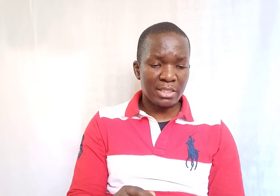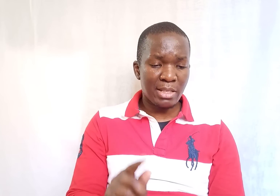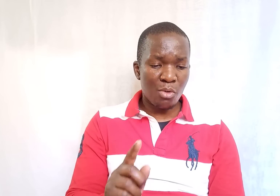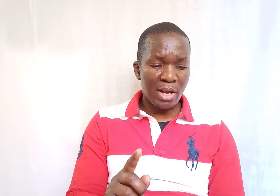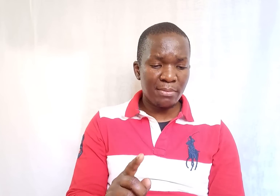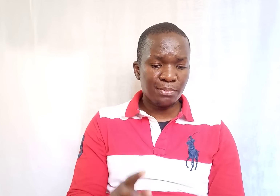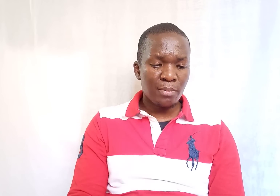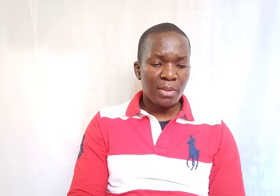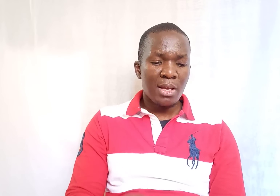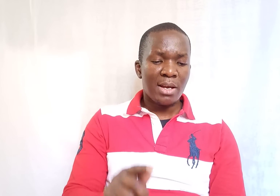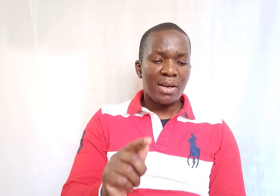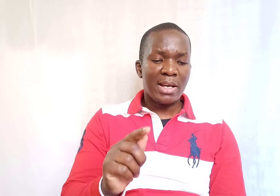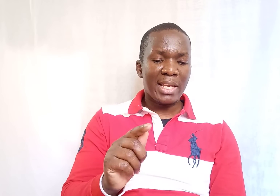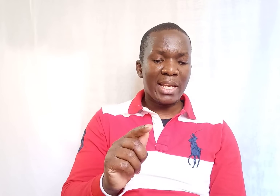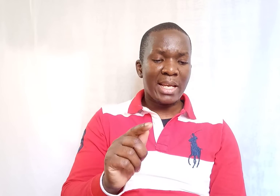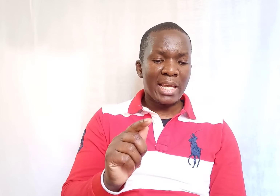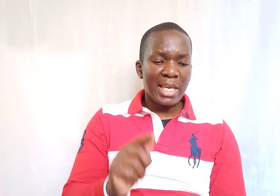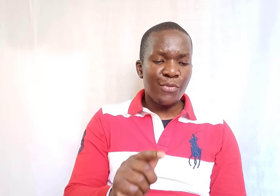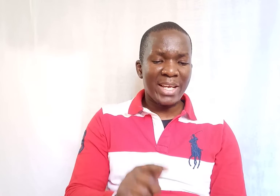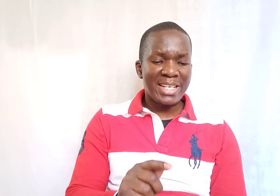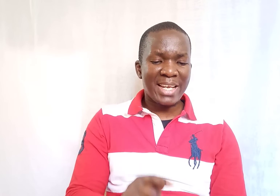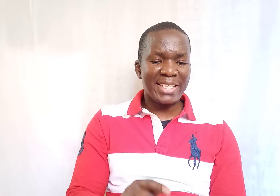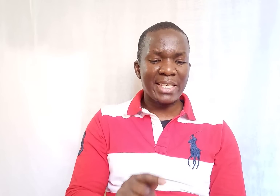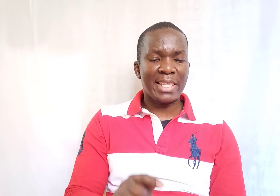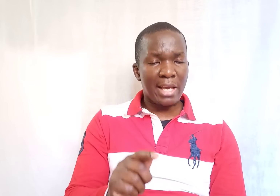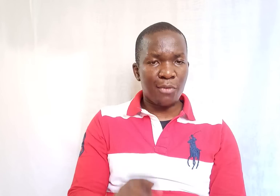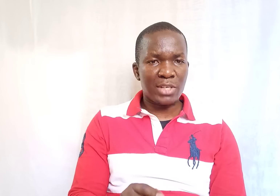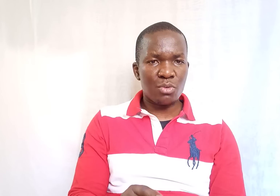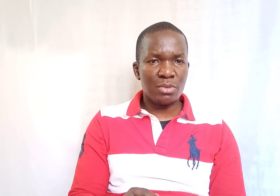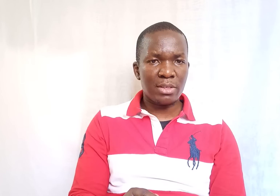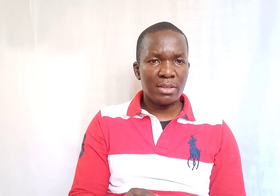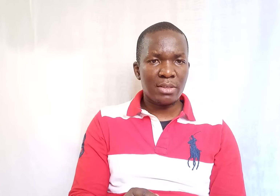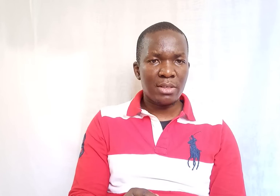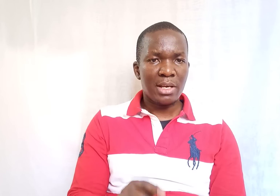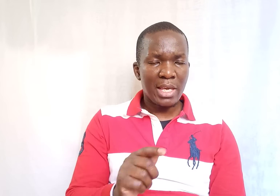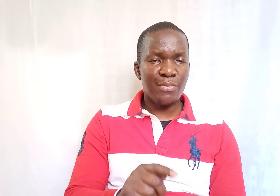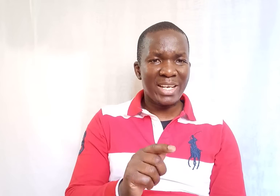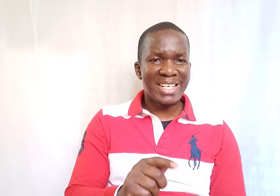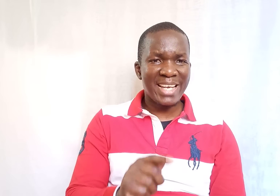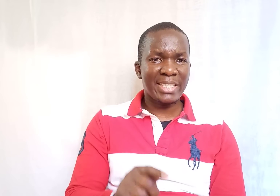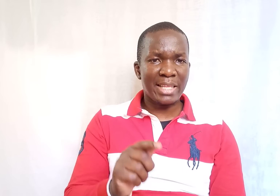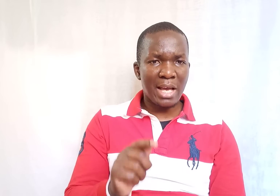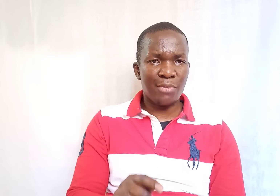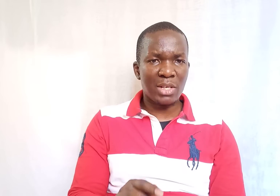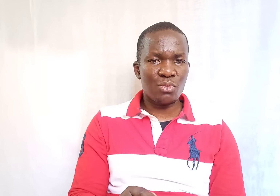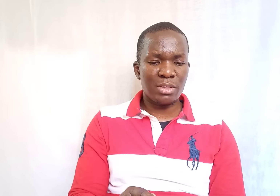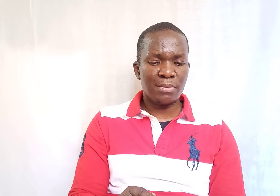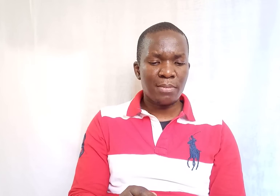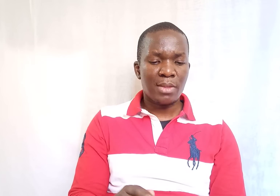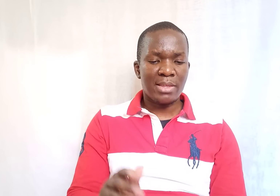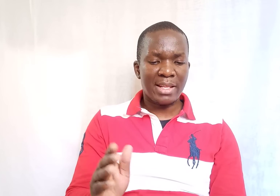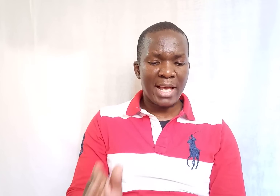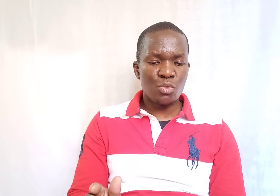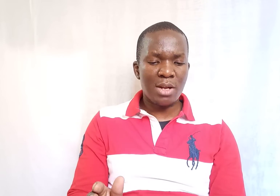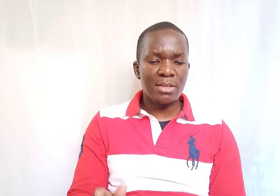Number 1, if it rains in the afternoon. If it rains in the afternoon. The last one,